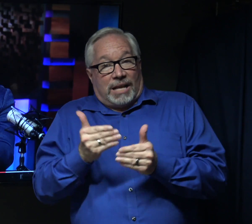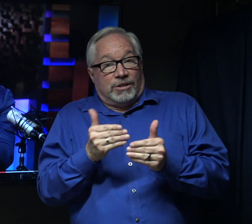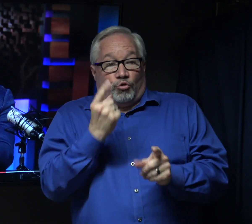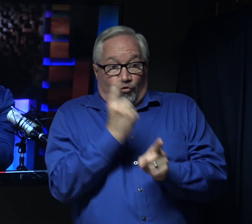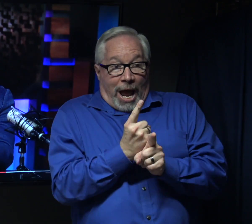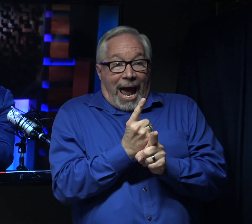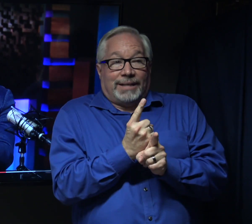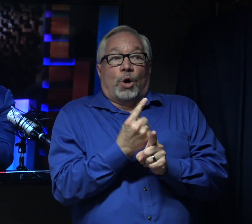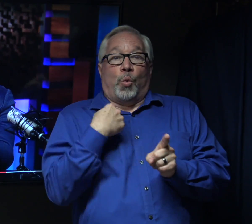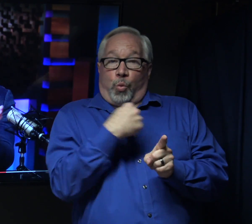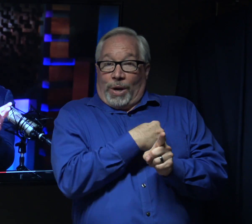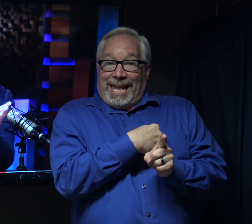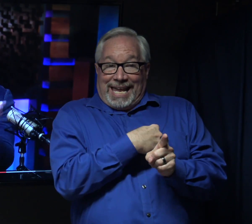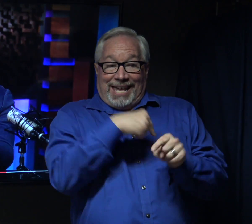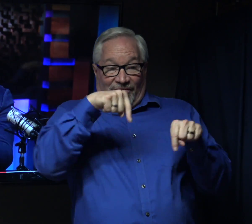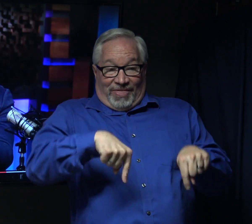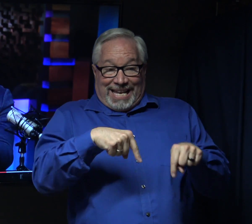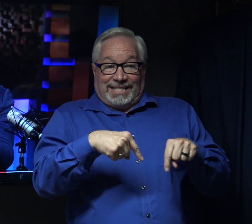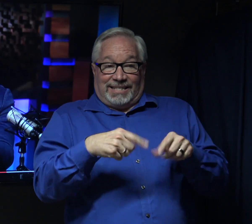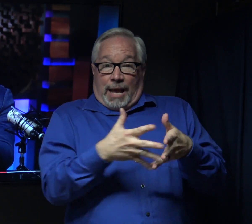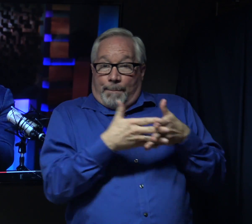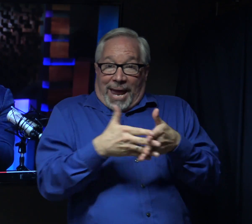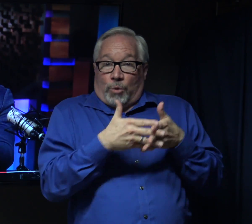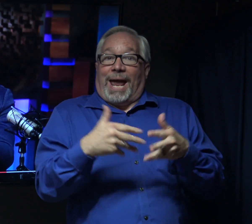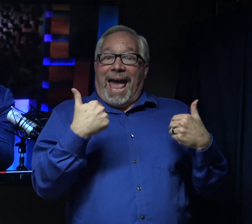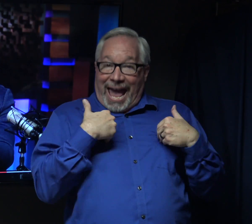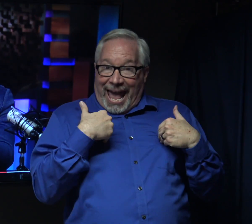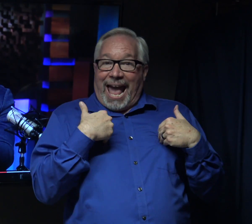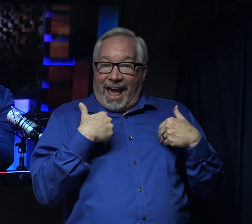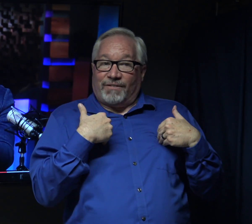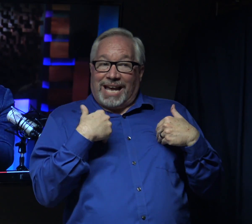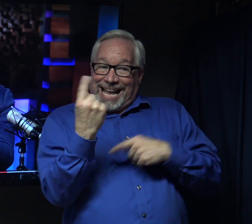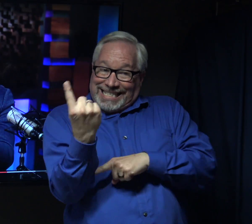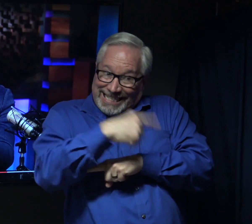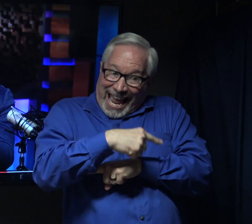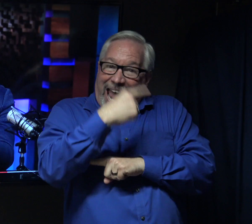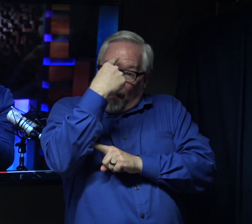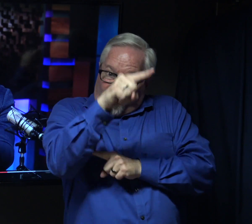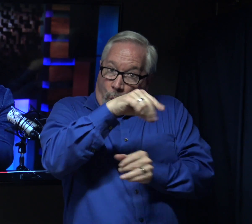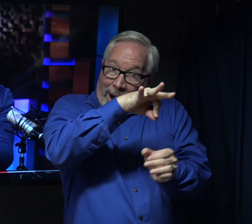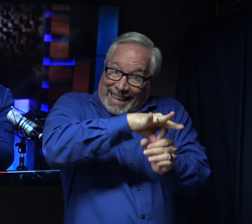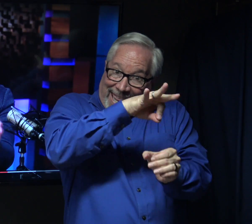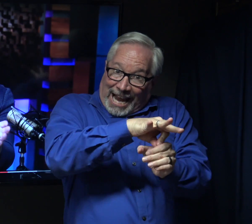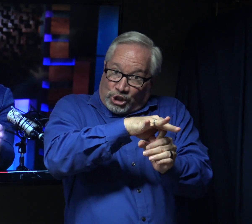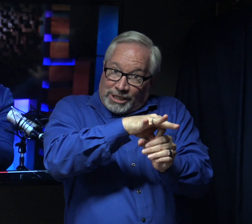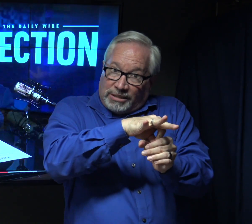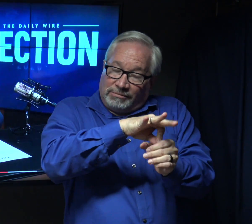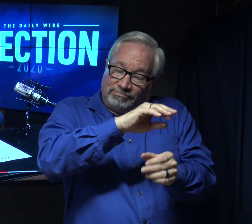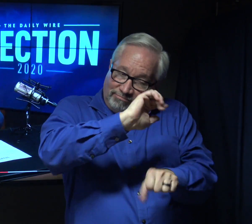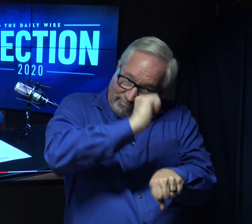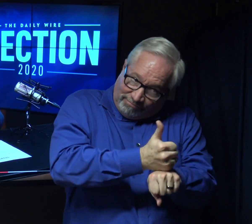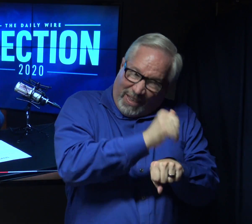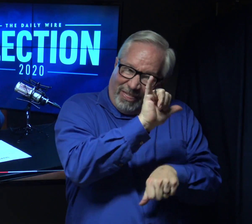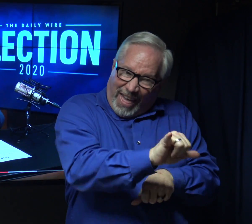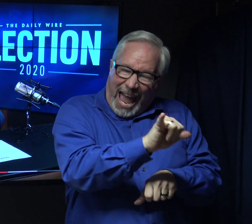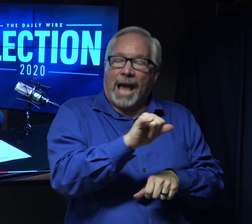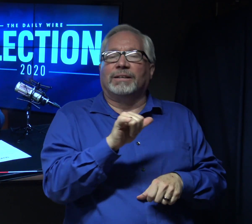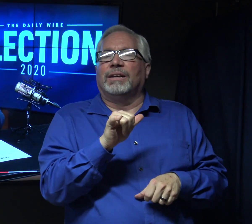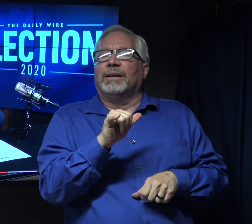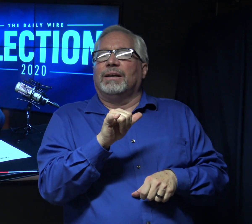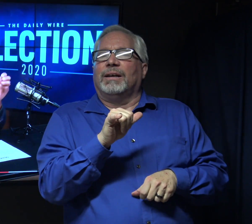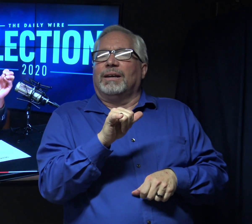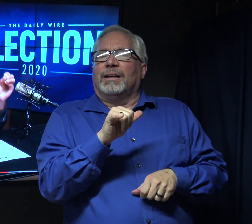day for a reason in this country, because there are already always shenanigans. Why did the votes take so long? Why